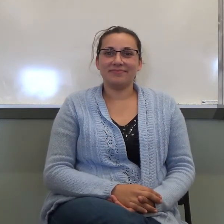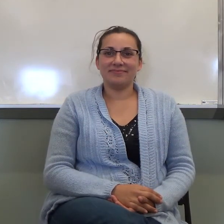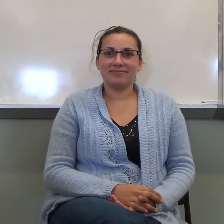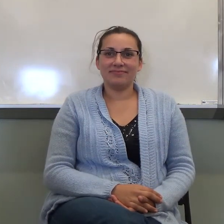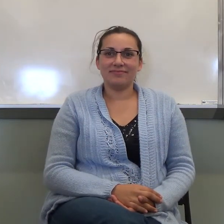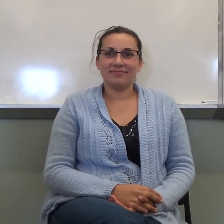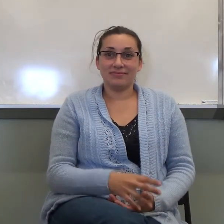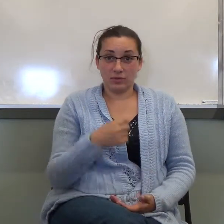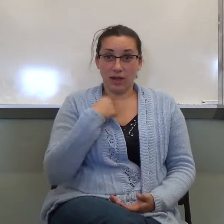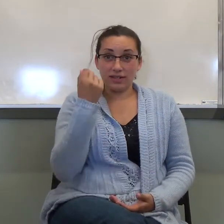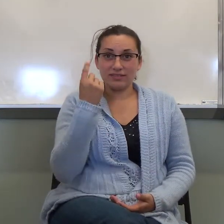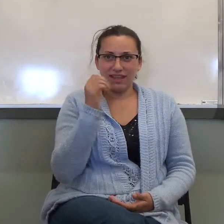So it looks like this.